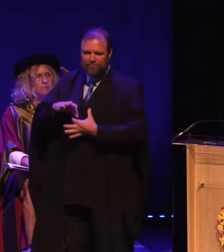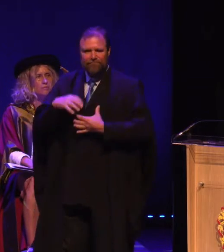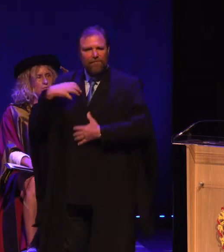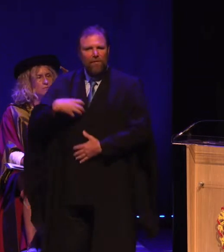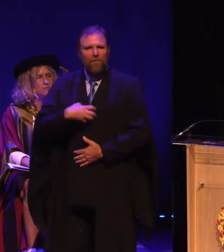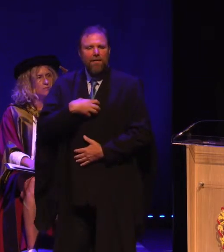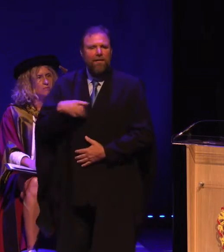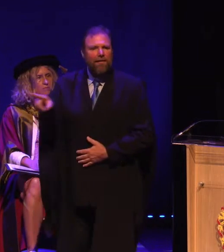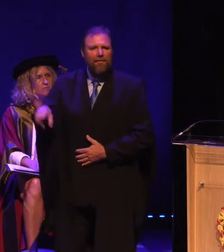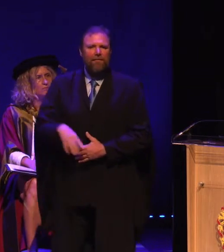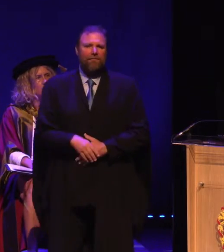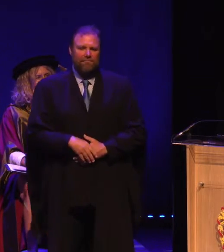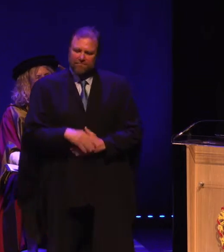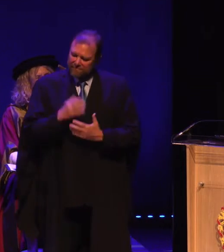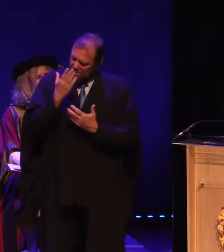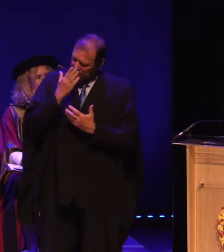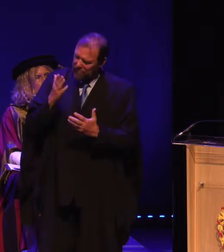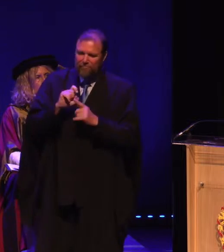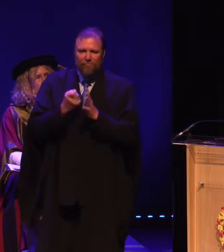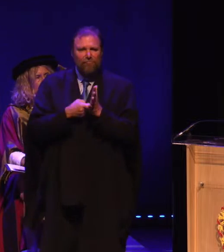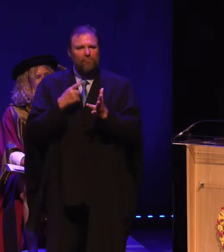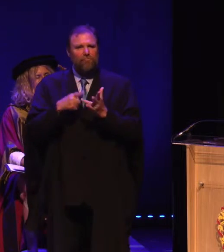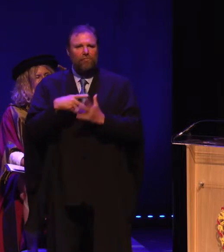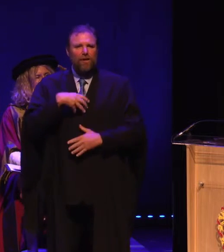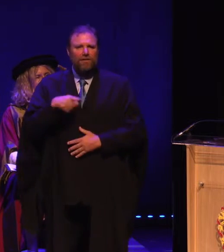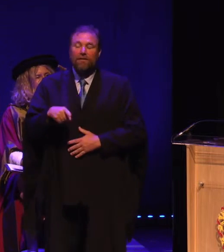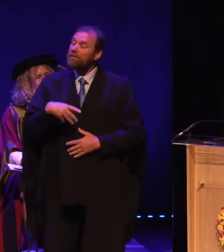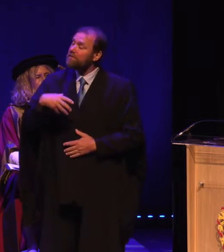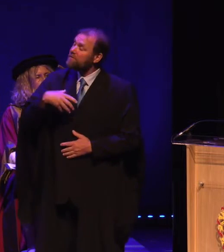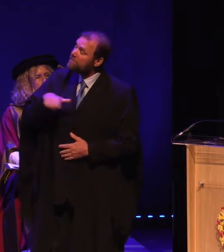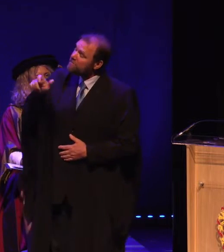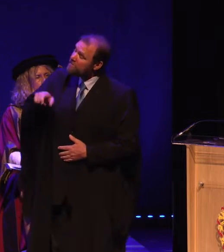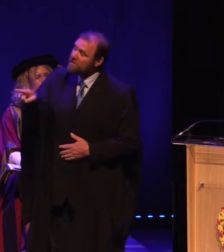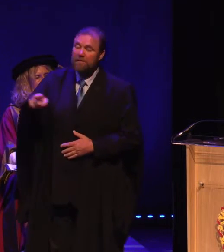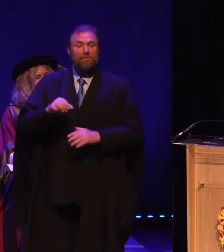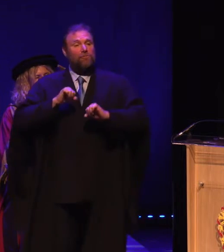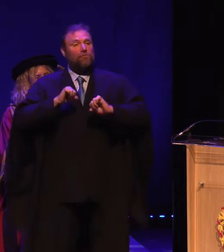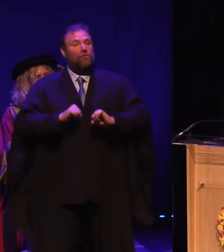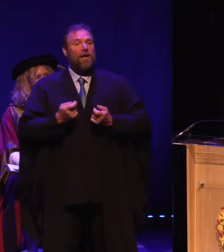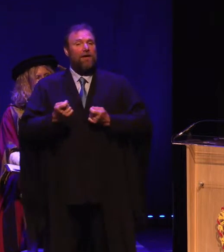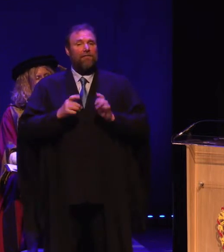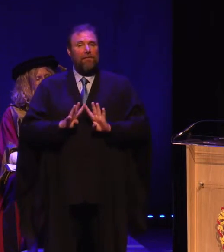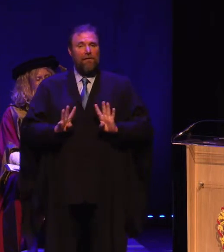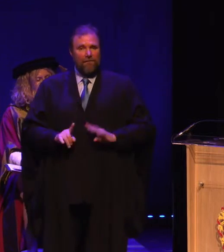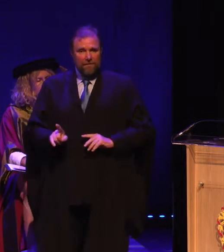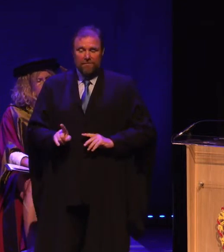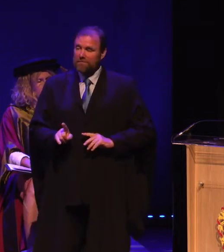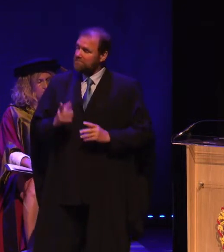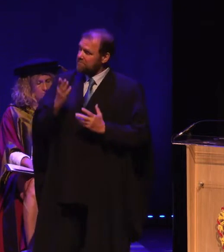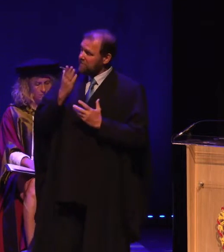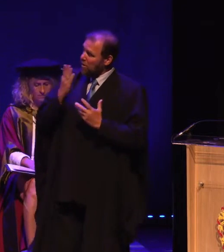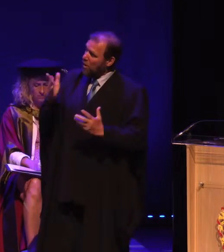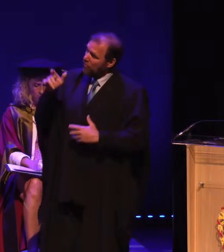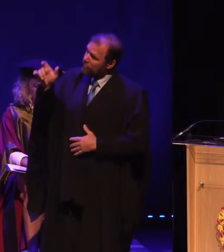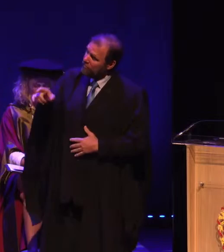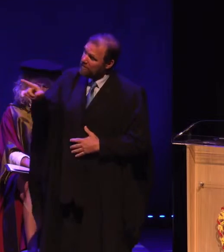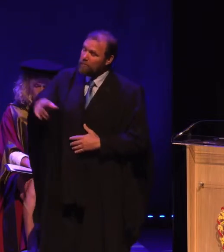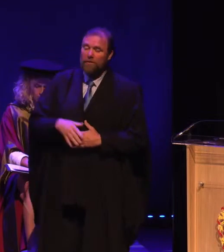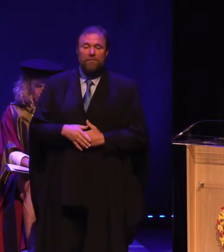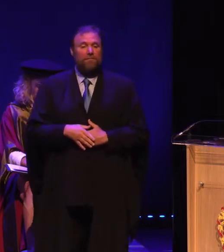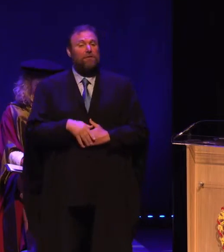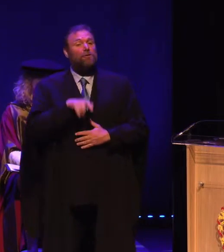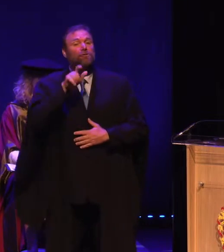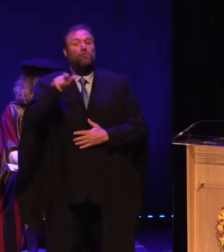Honorary Pro-Chancellor, Chancellor, Chair of the Board of Governors, Honorary Graduate, Students'